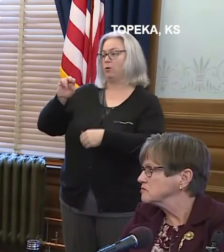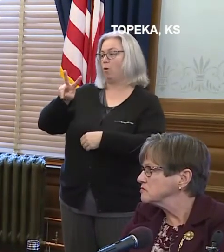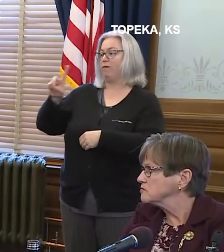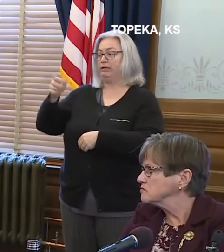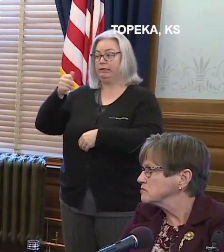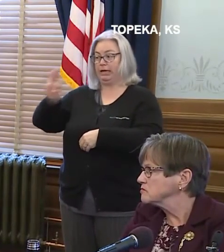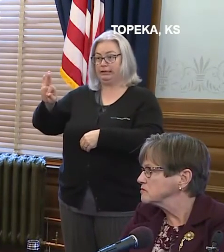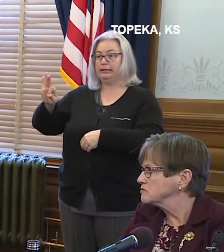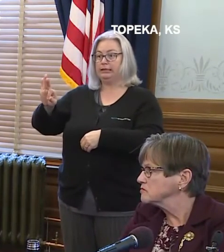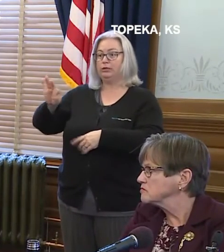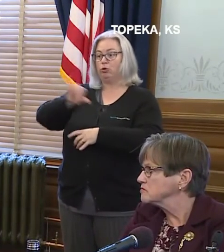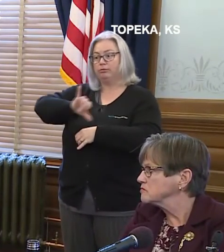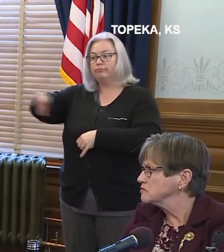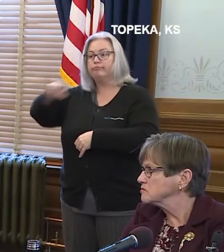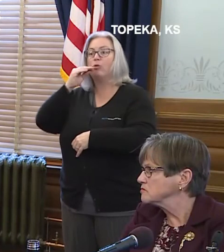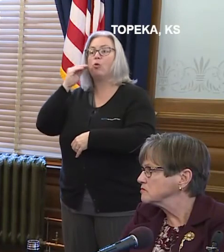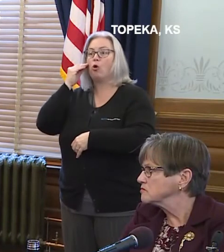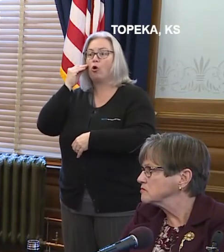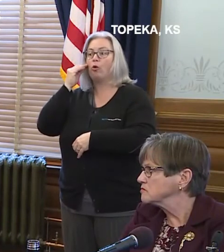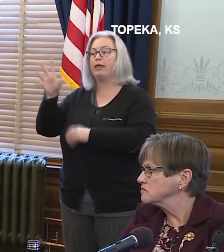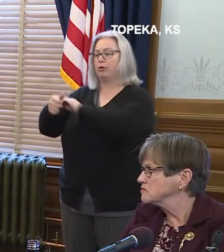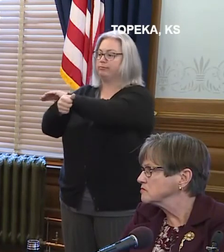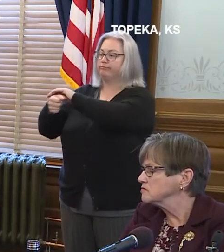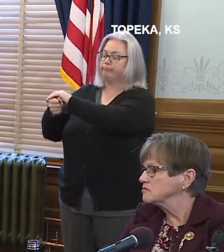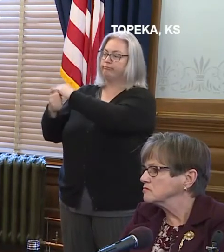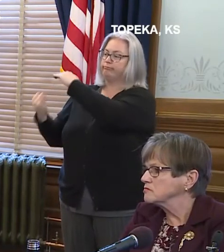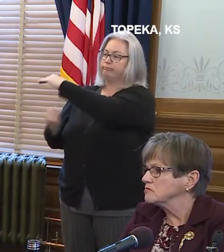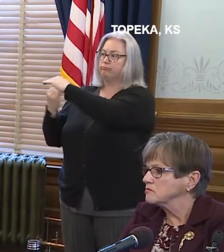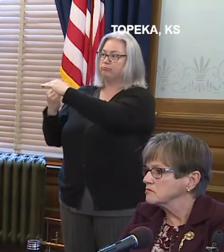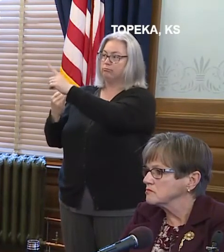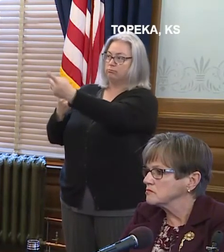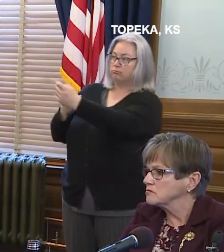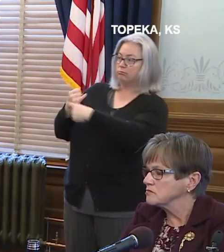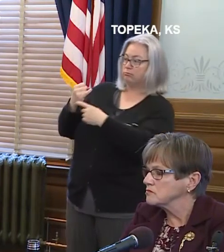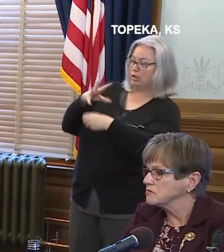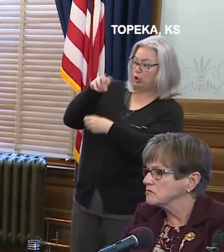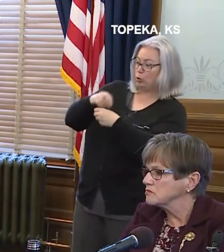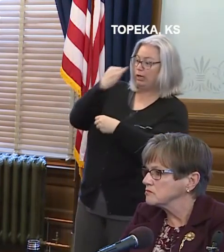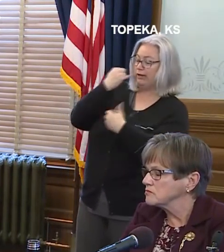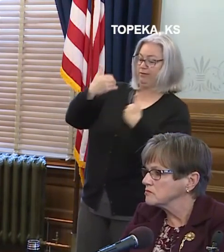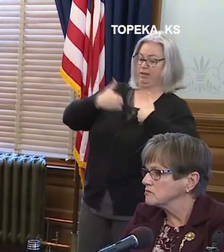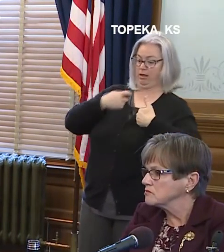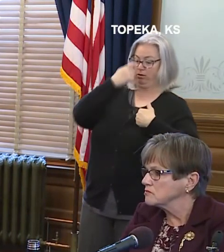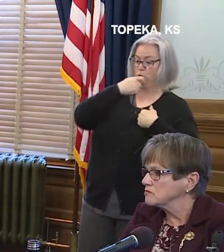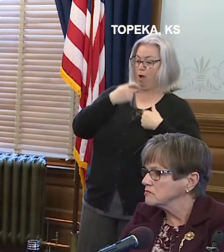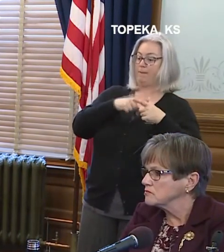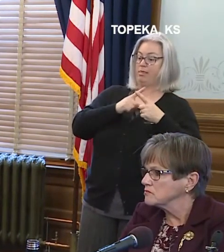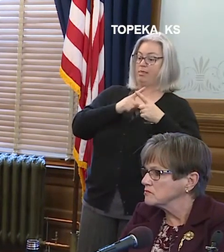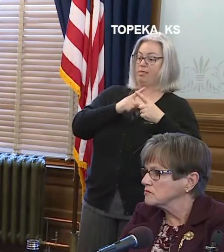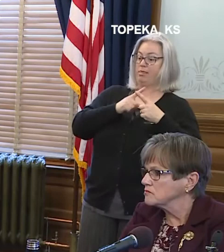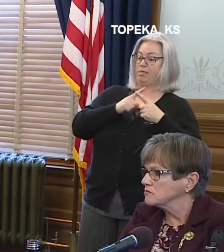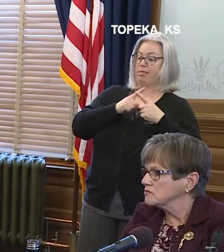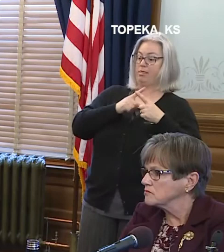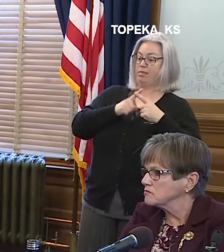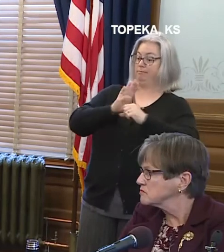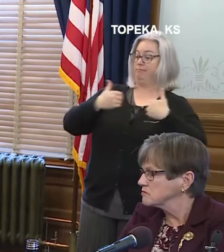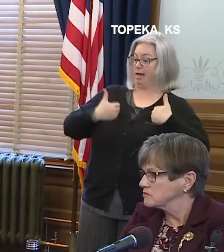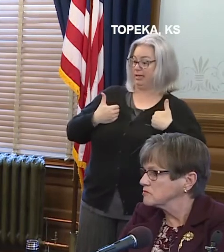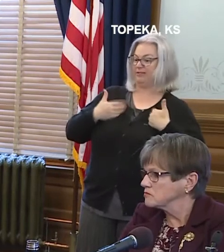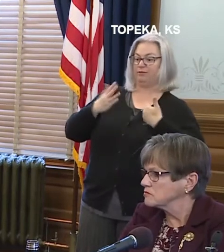be home on quarantine and isolation. Including asymptomatic. If they test positive, yes,